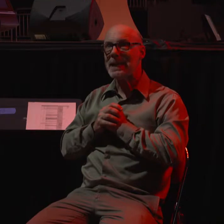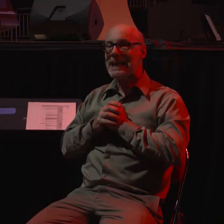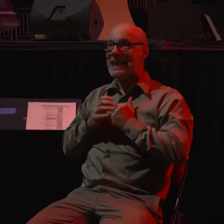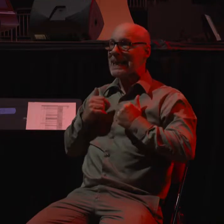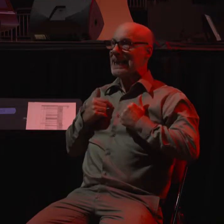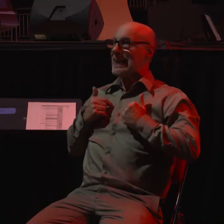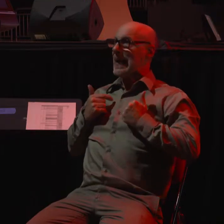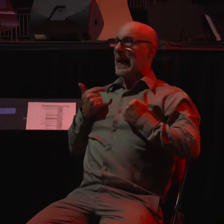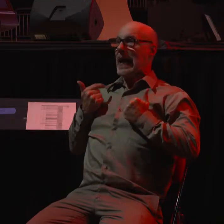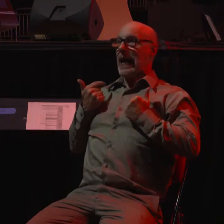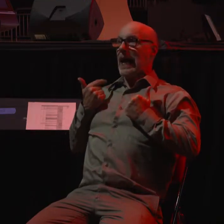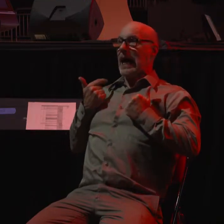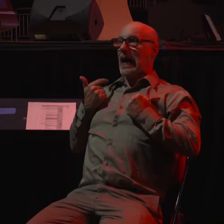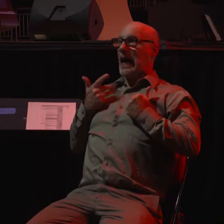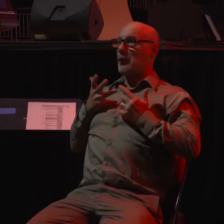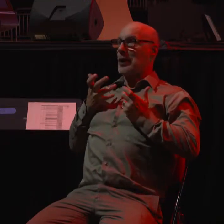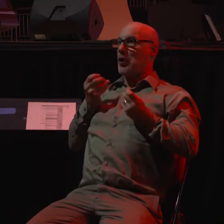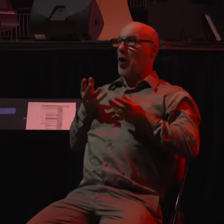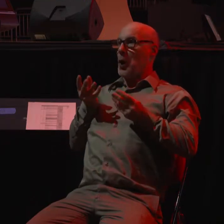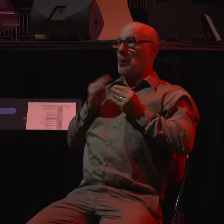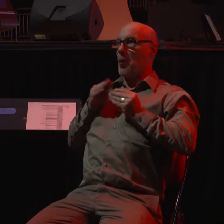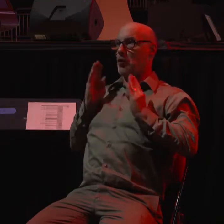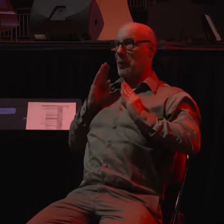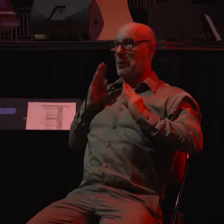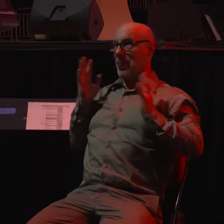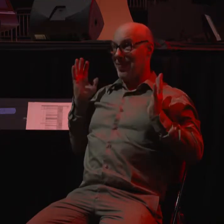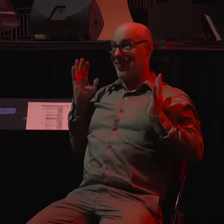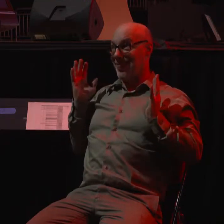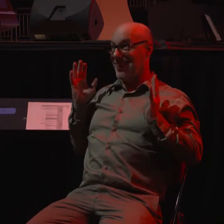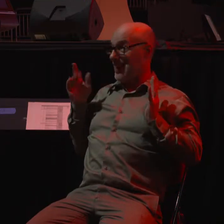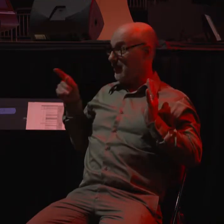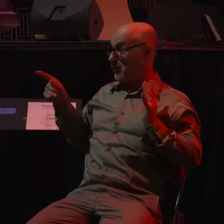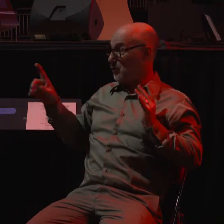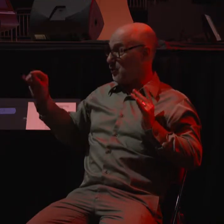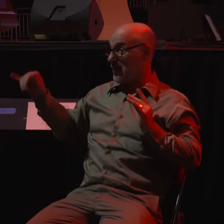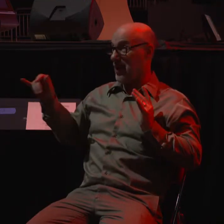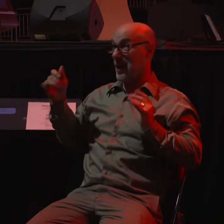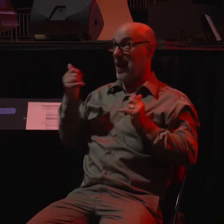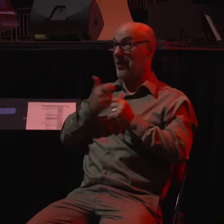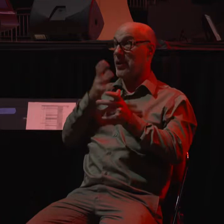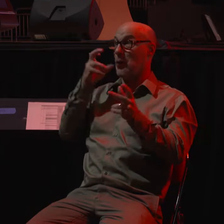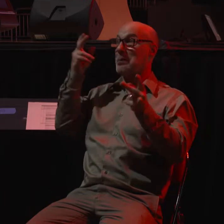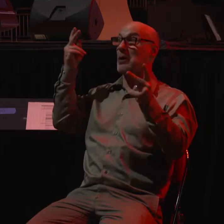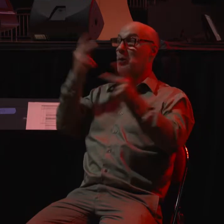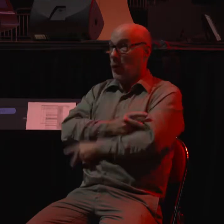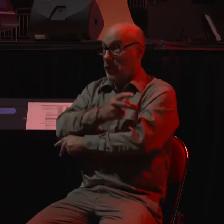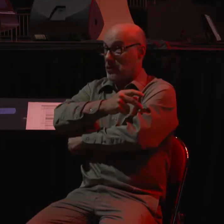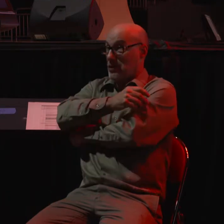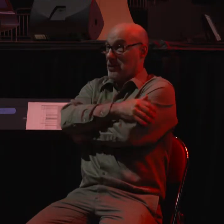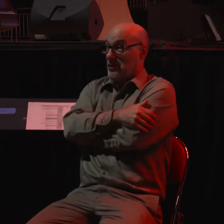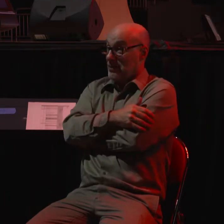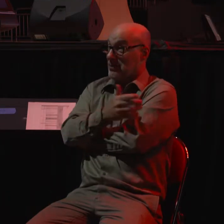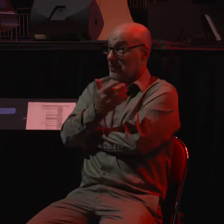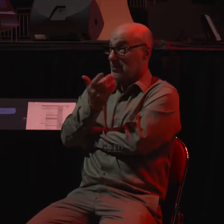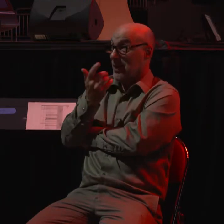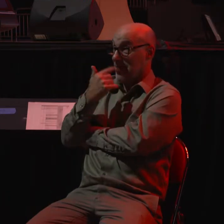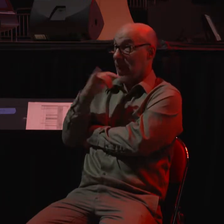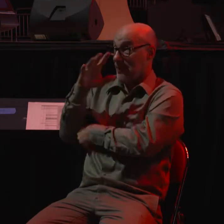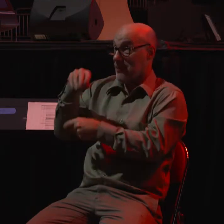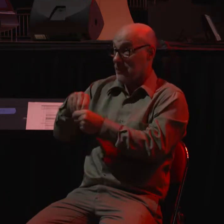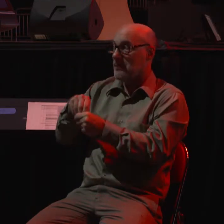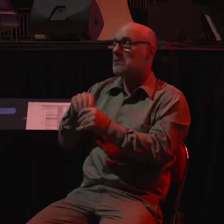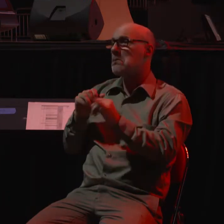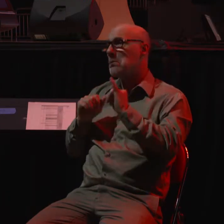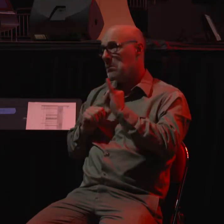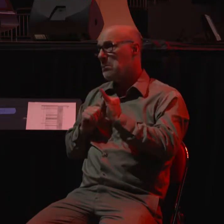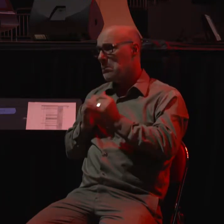more trouble. What you're doing is going to mess things up even worse. So behind that, there was the white opposition? Yeah, there were